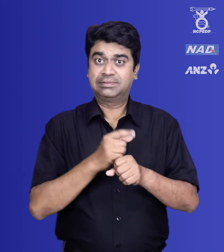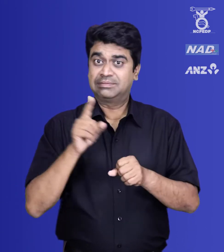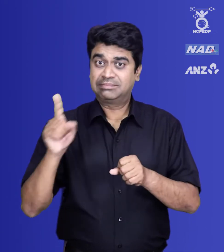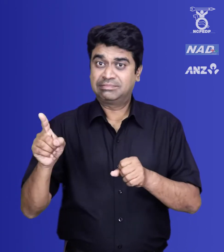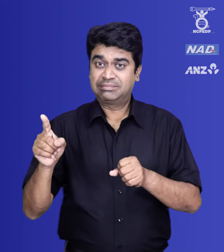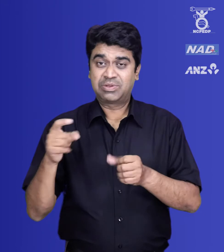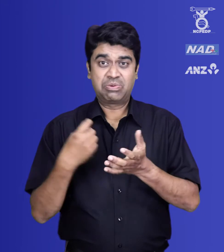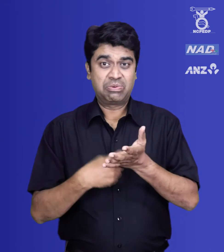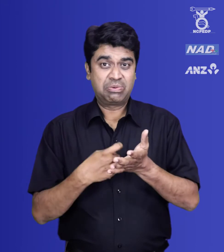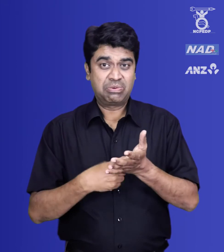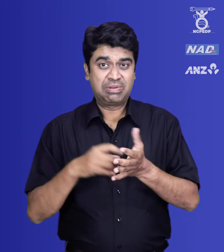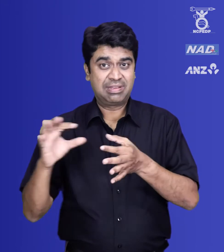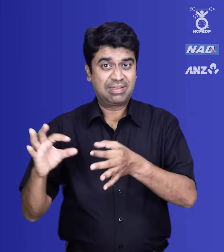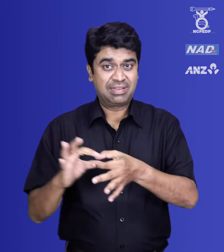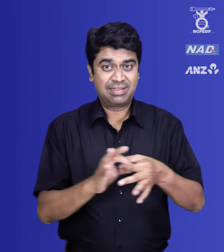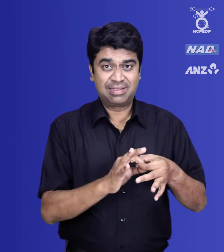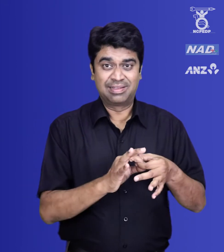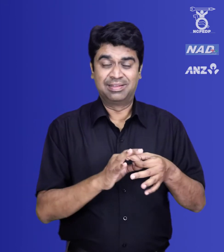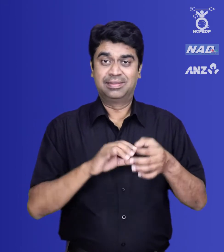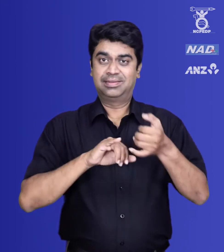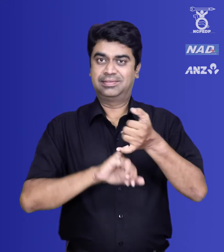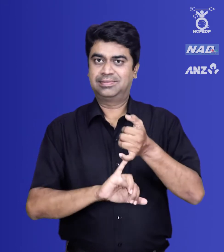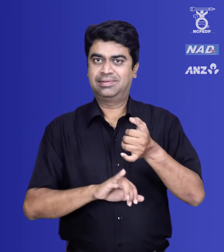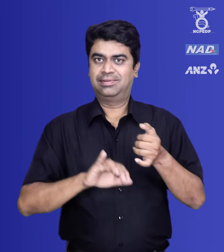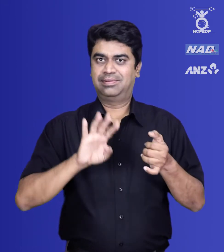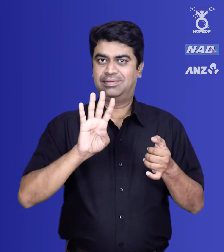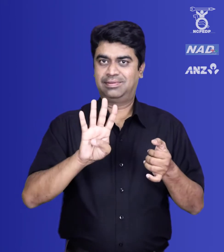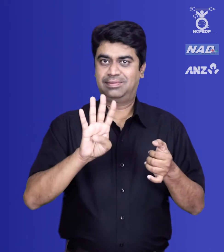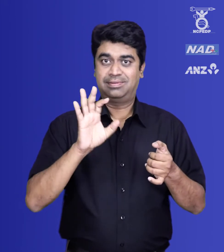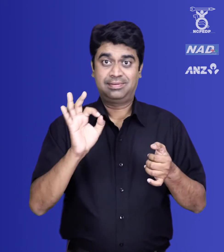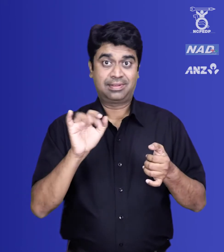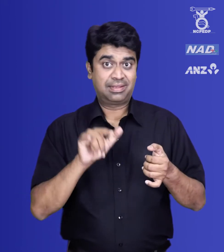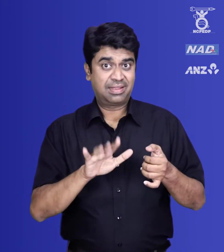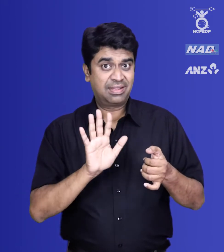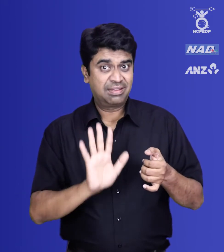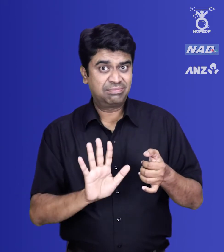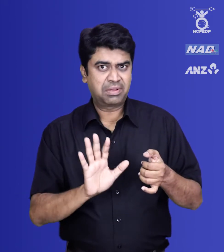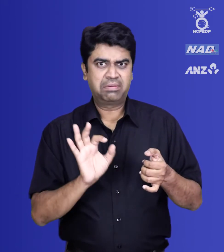rules formulated by the central government under Section 40.